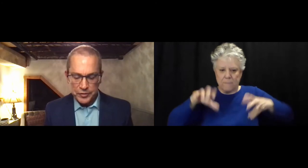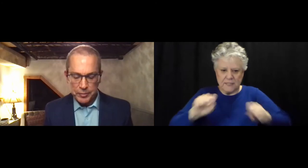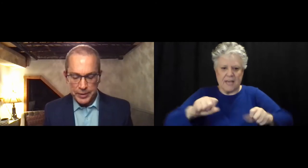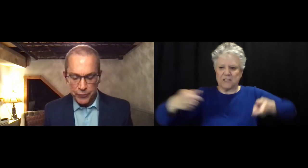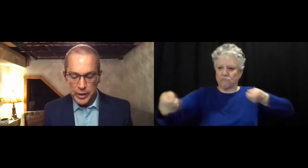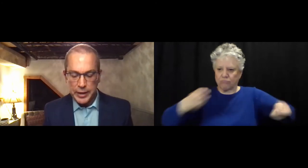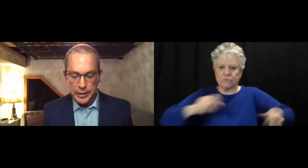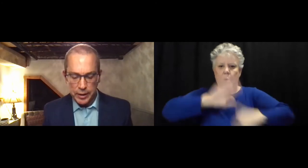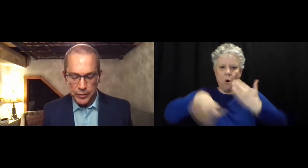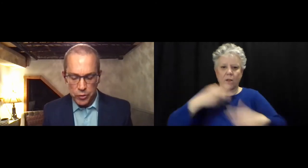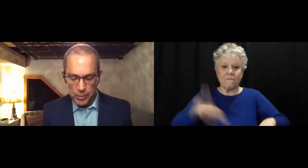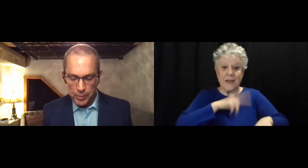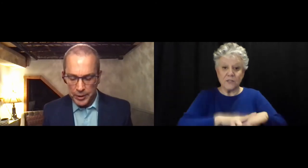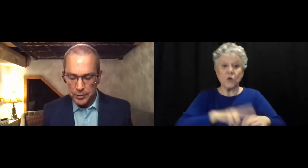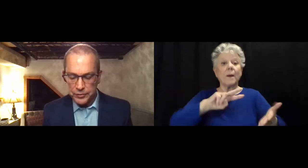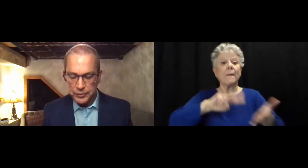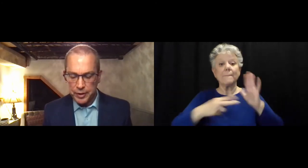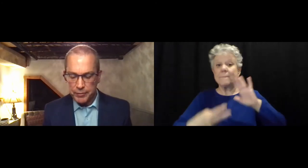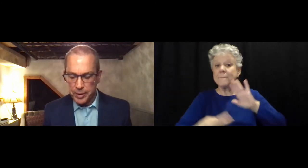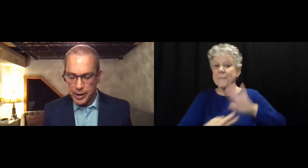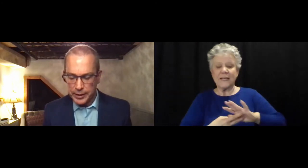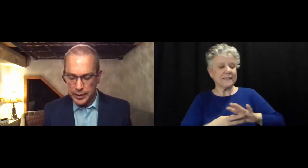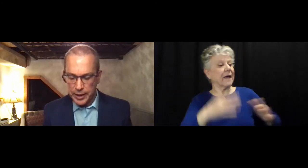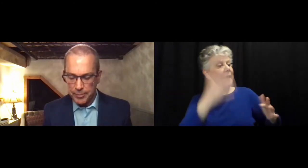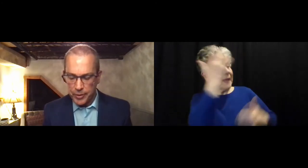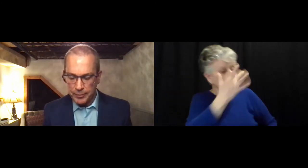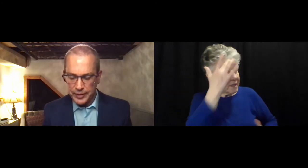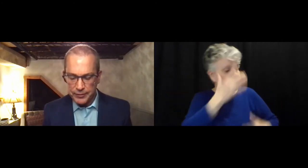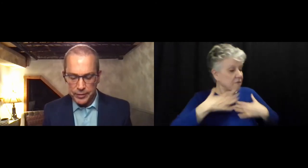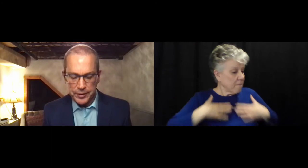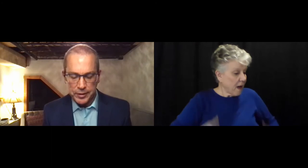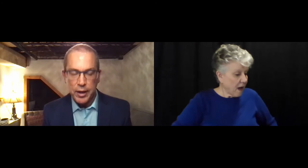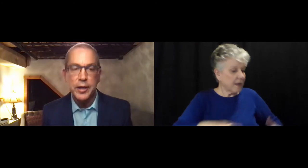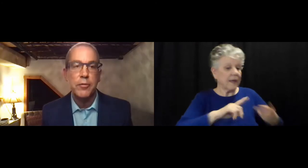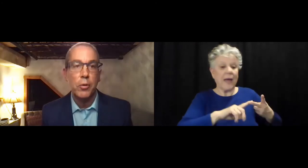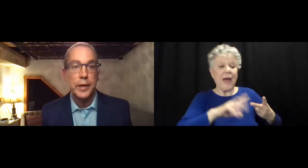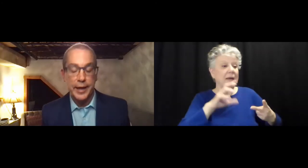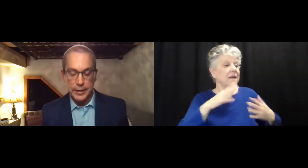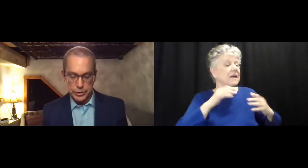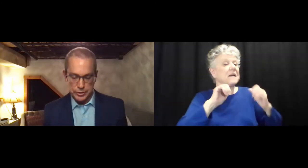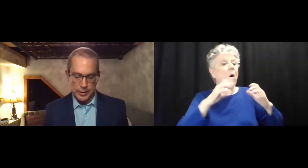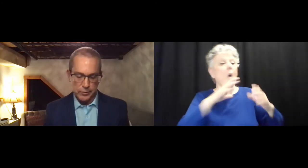so as to be free of innumerable illnesses of the body, and perhaps even the decline of